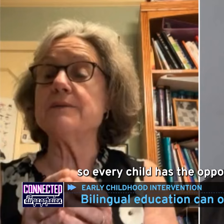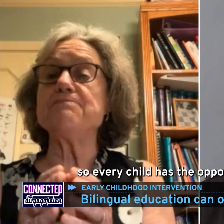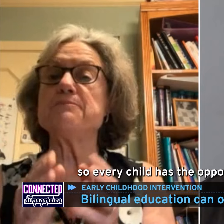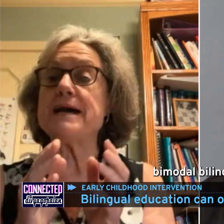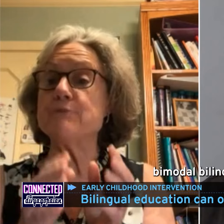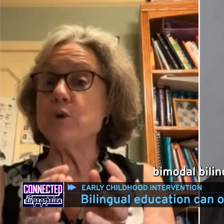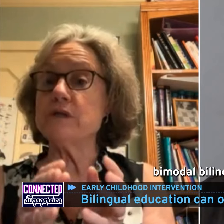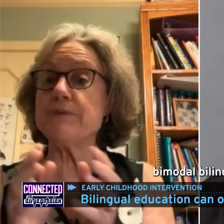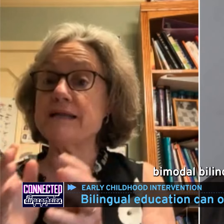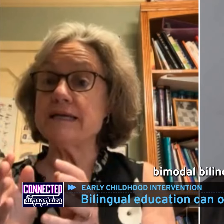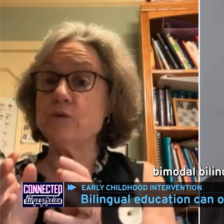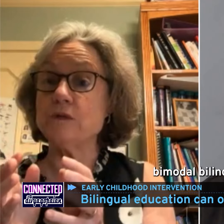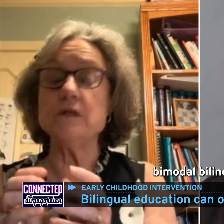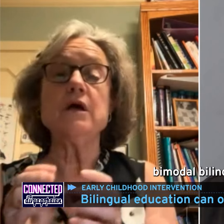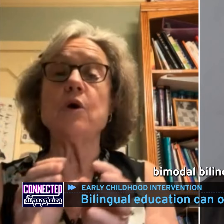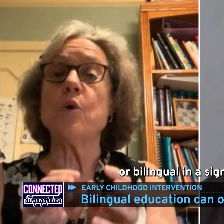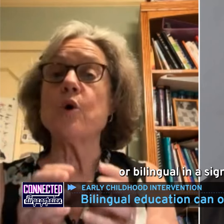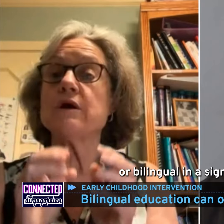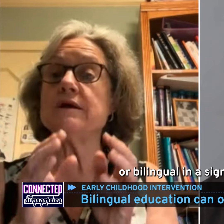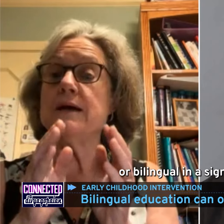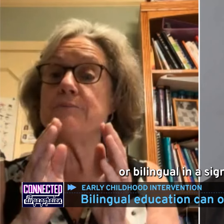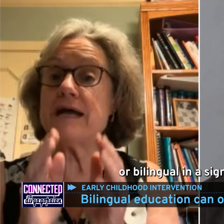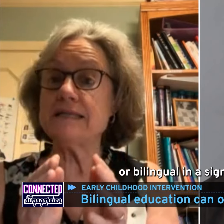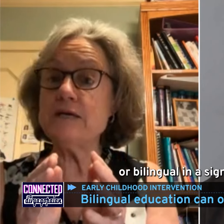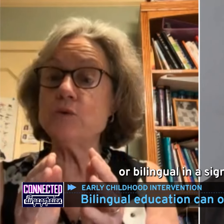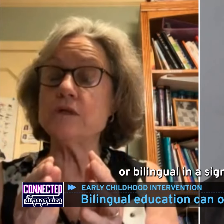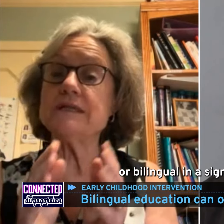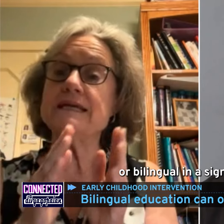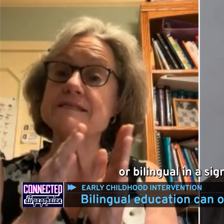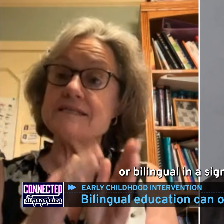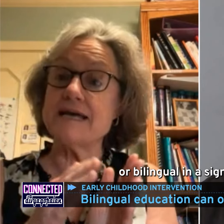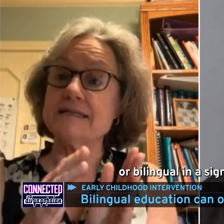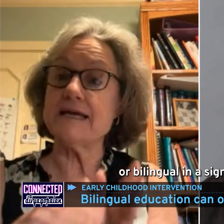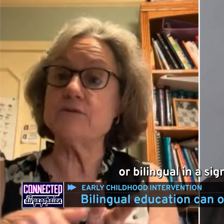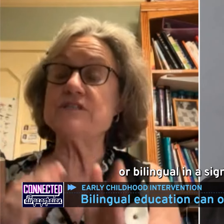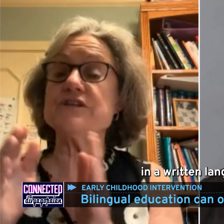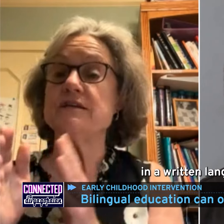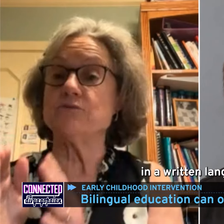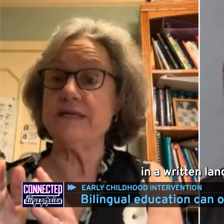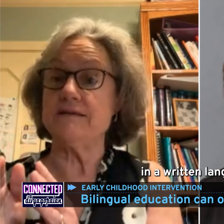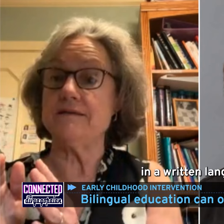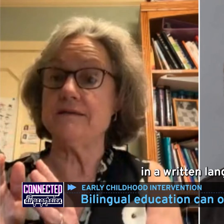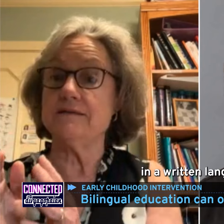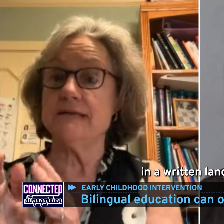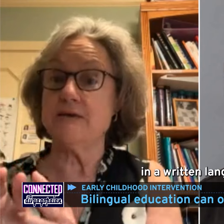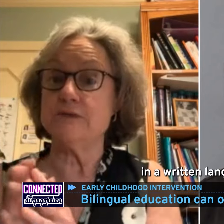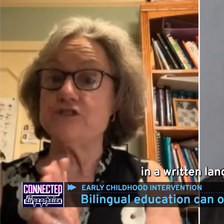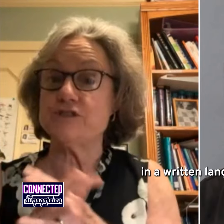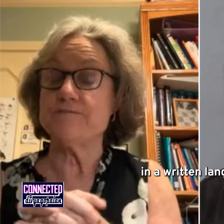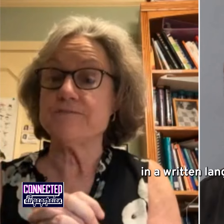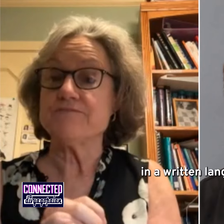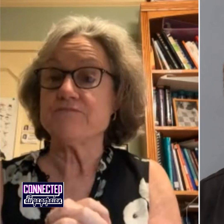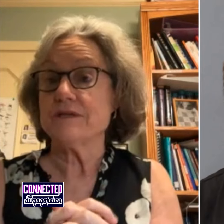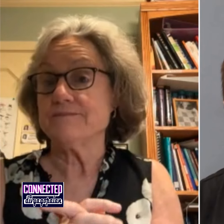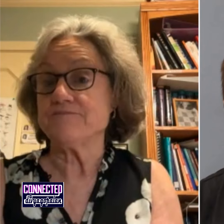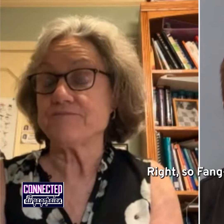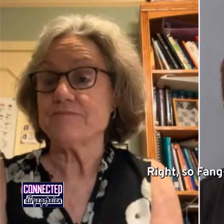become bimodal bilingual or bilingual in a sign language in a written language. Right.